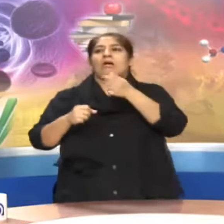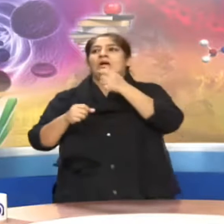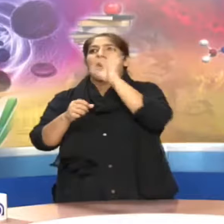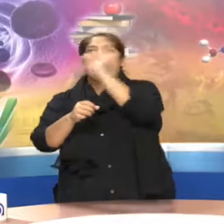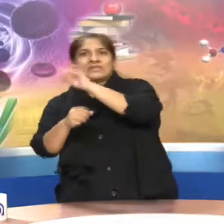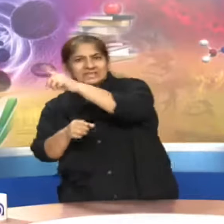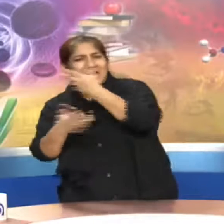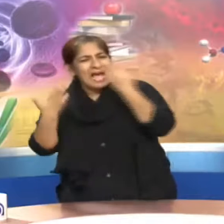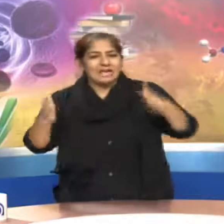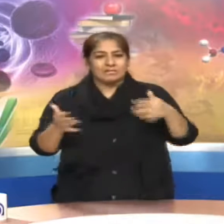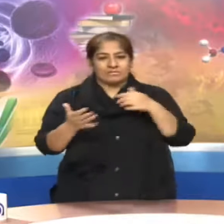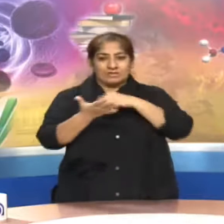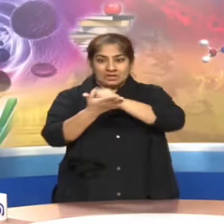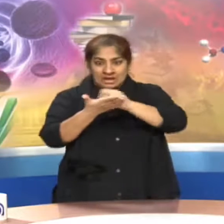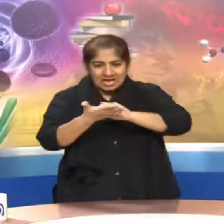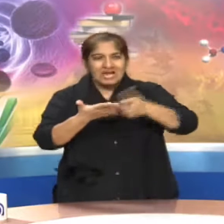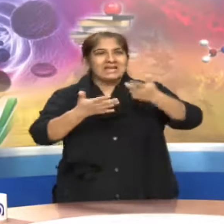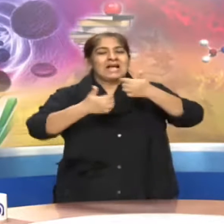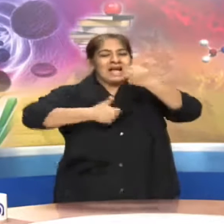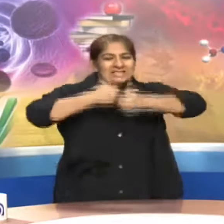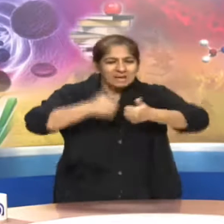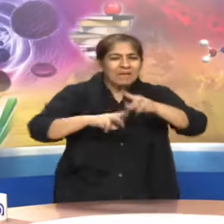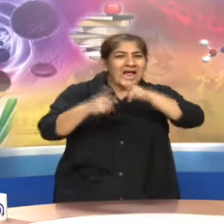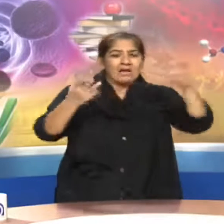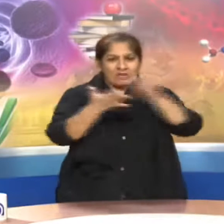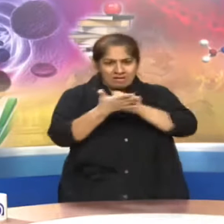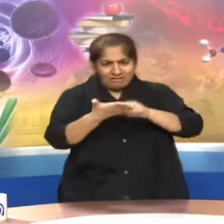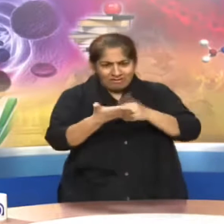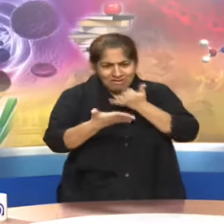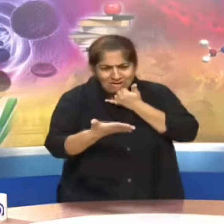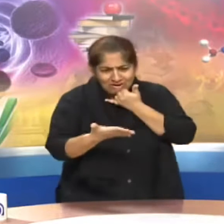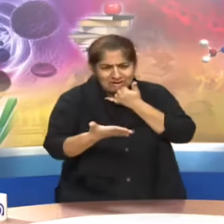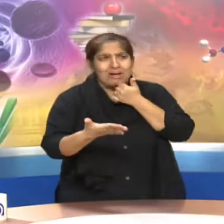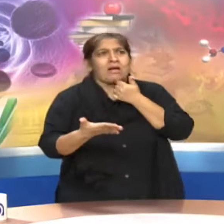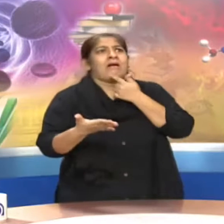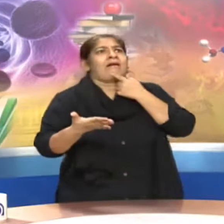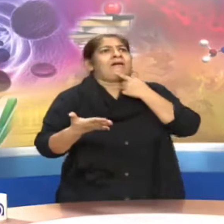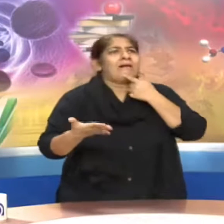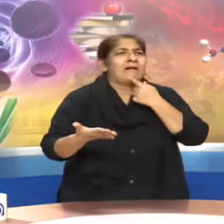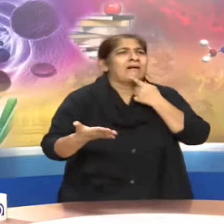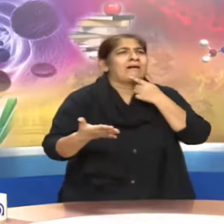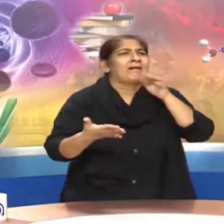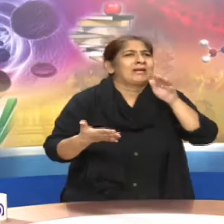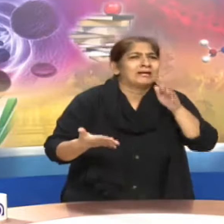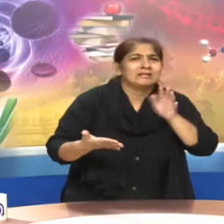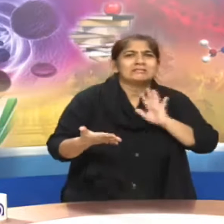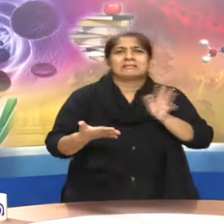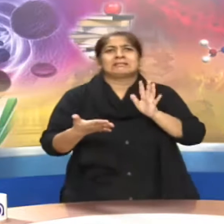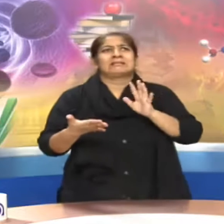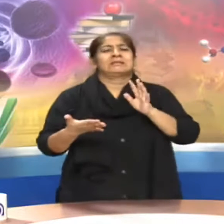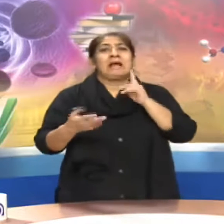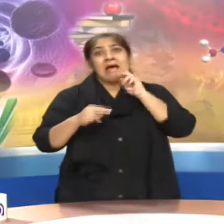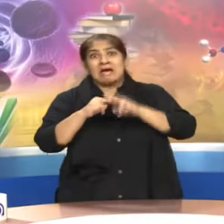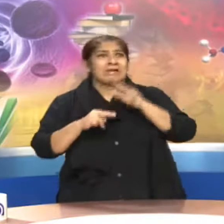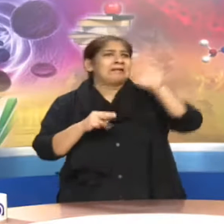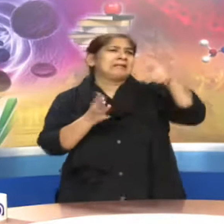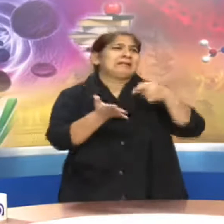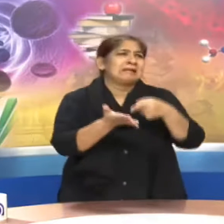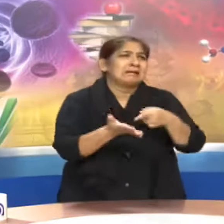school or any office, in any exam, if a learner or a student makes any mistake, then